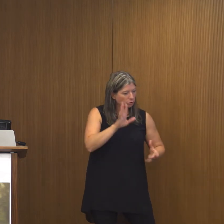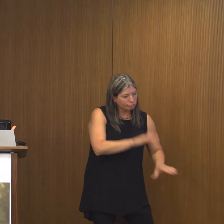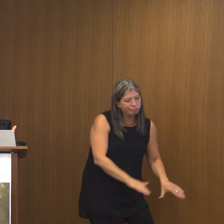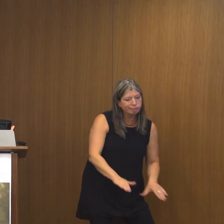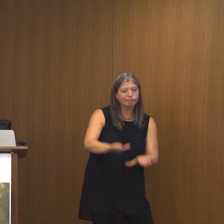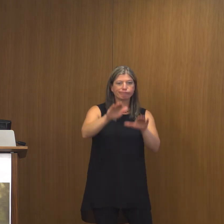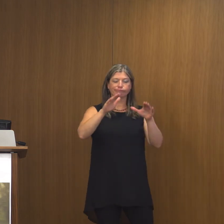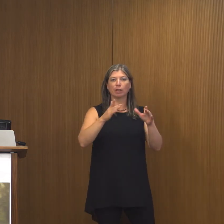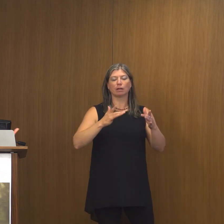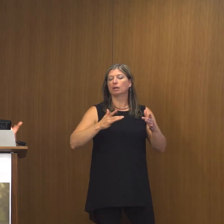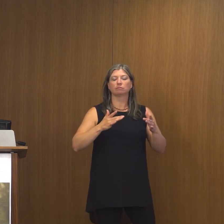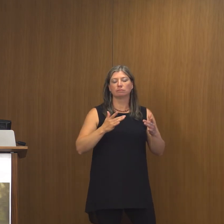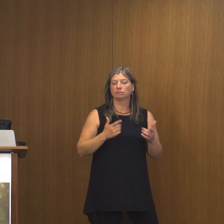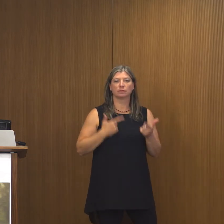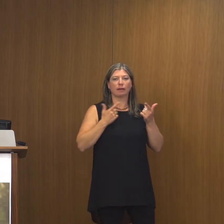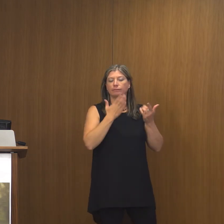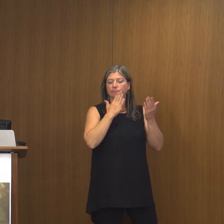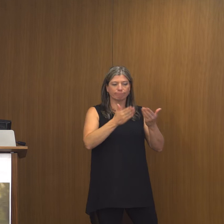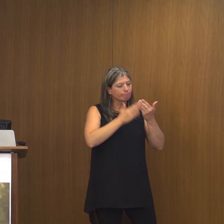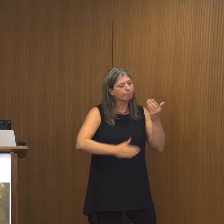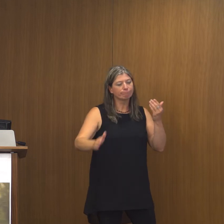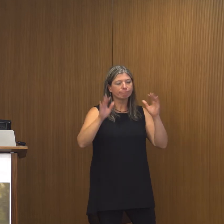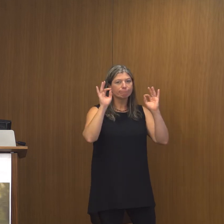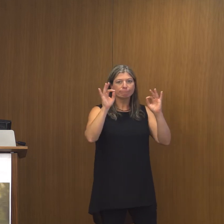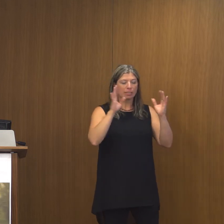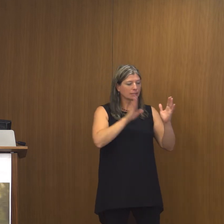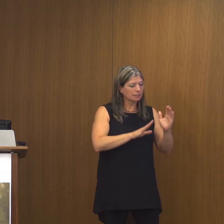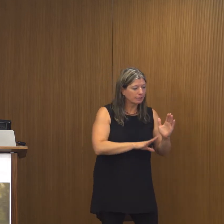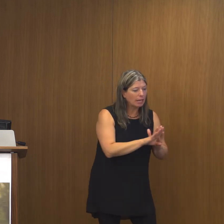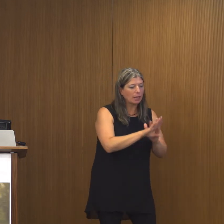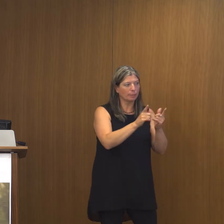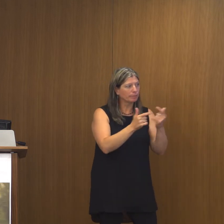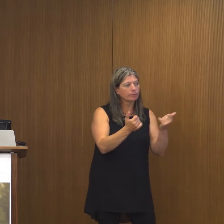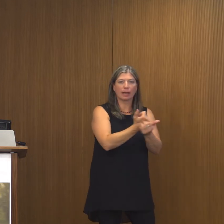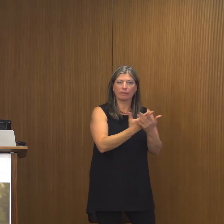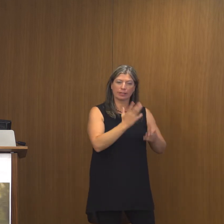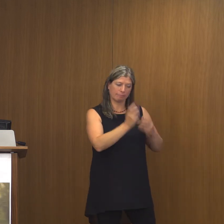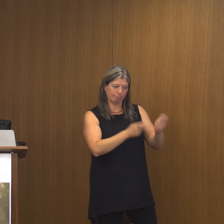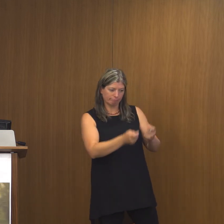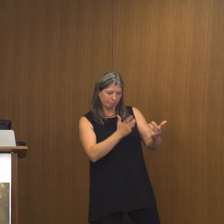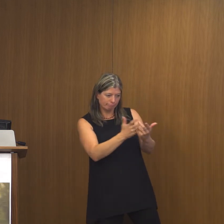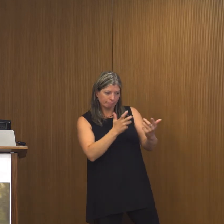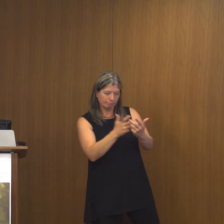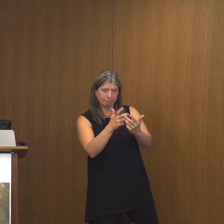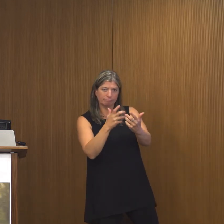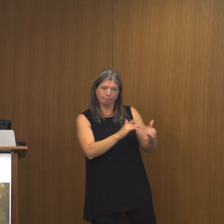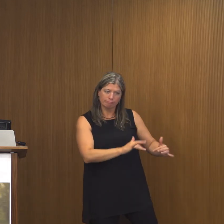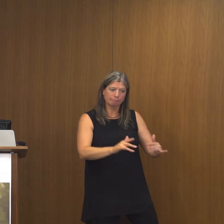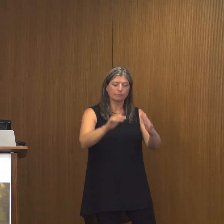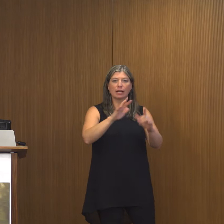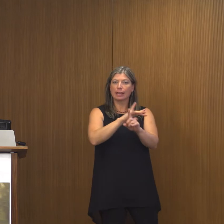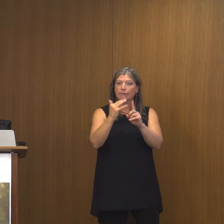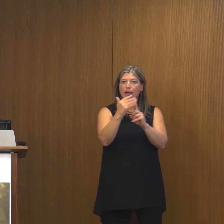idea that children are going through a development and we must address conditions and